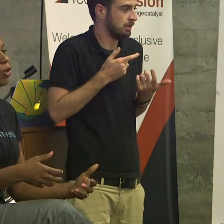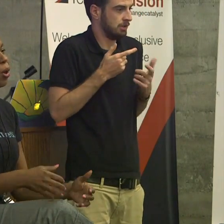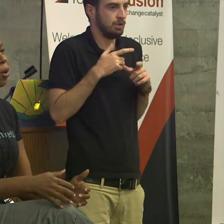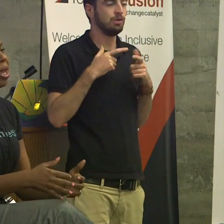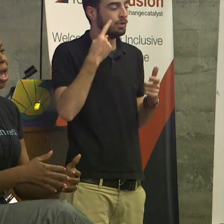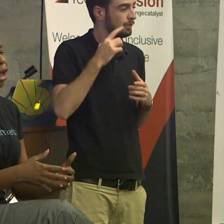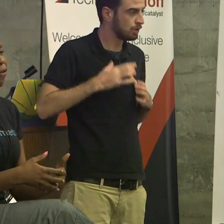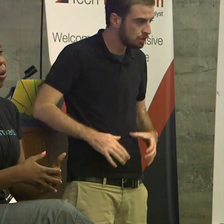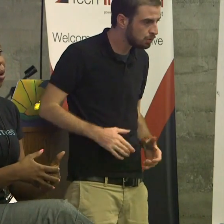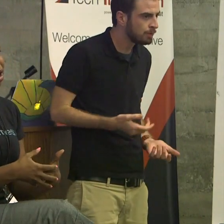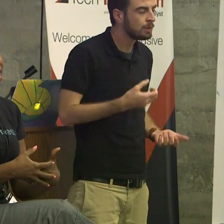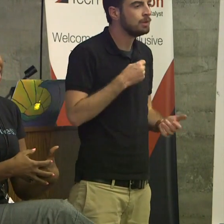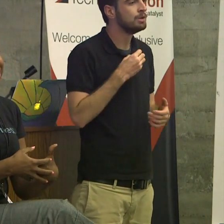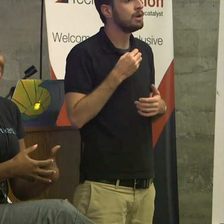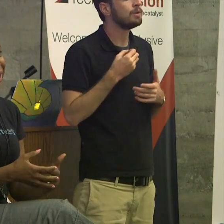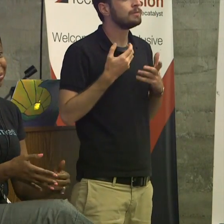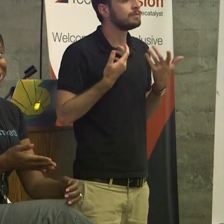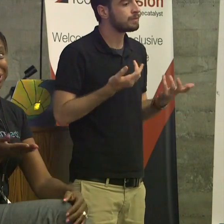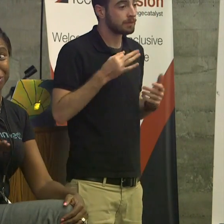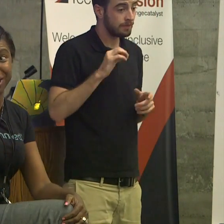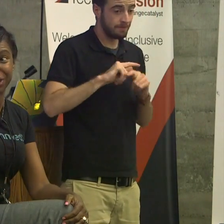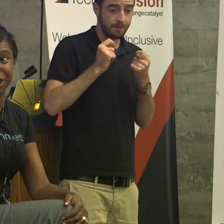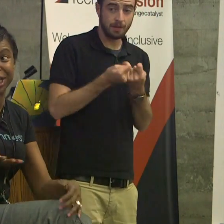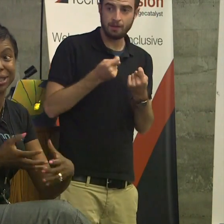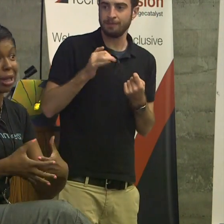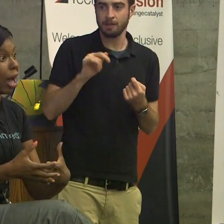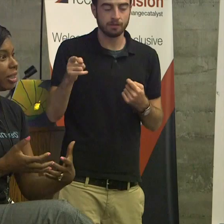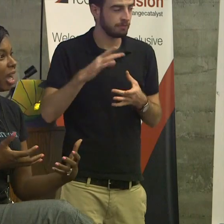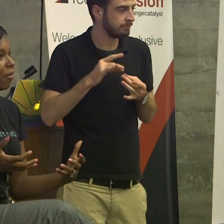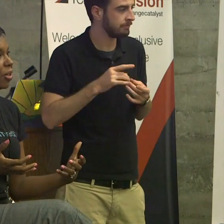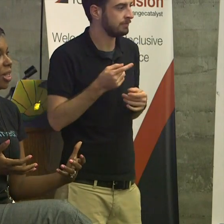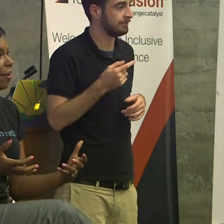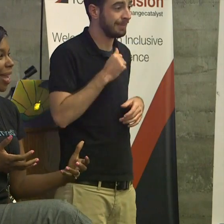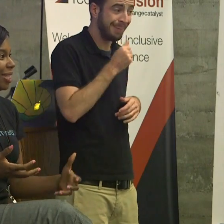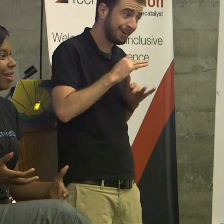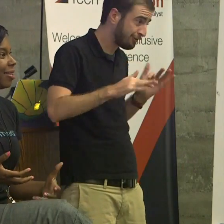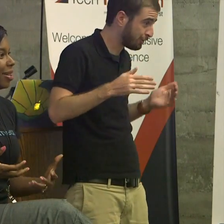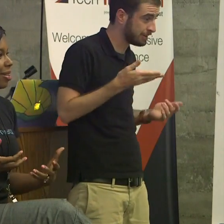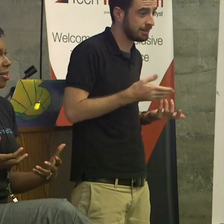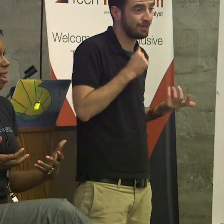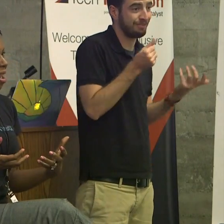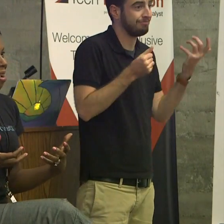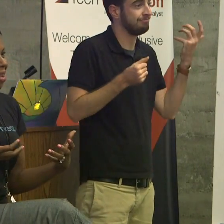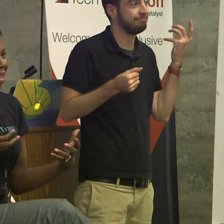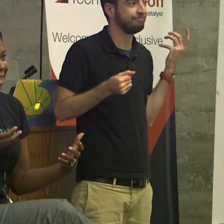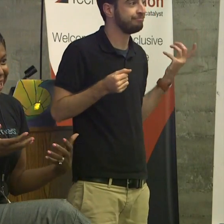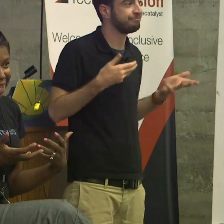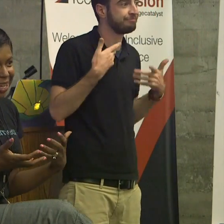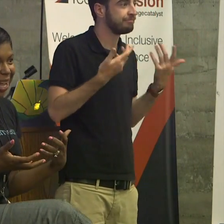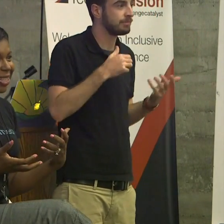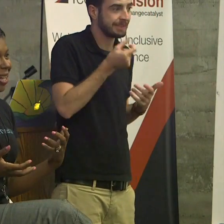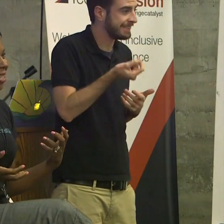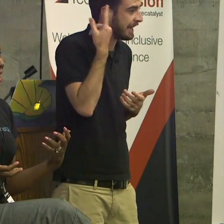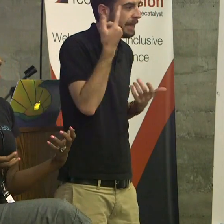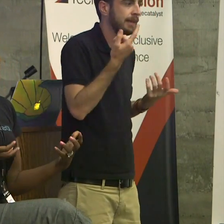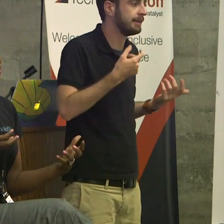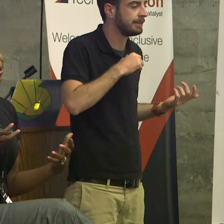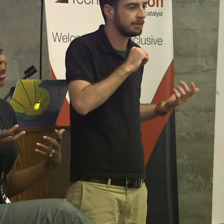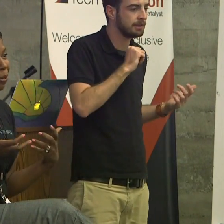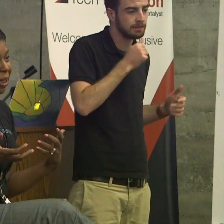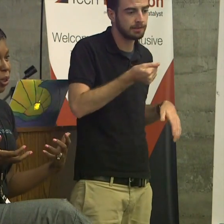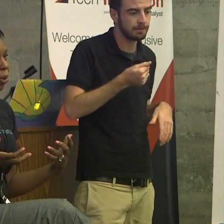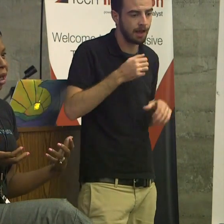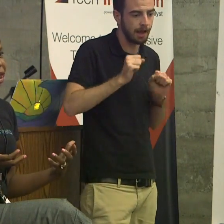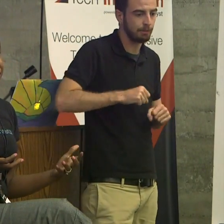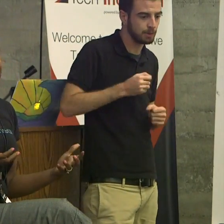consumers. And so if your team, just as you mentioned, is not diverse there and doesn't get it and isn't able